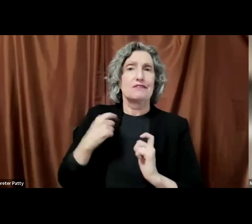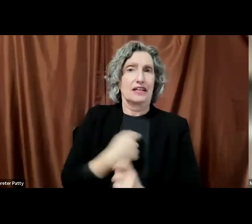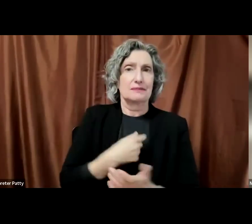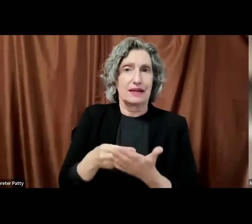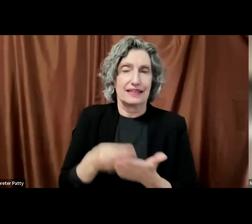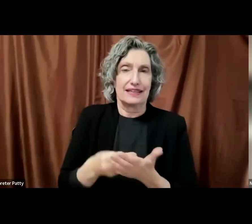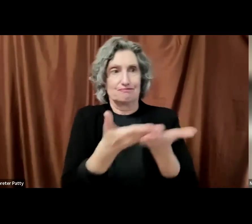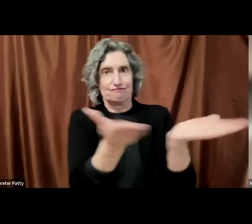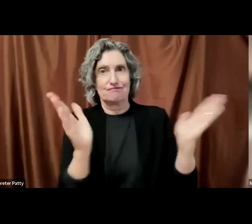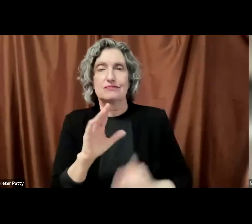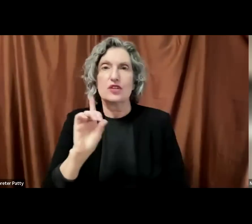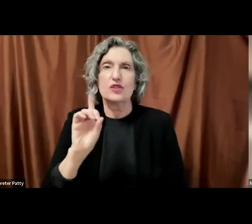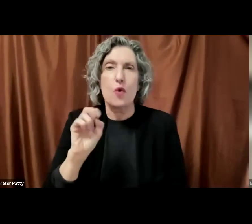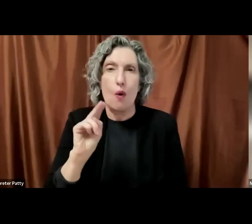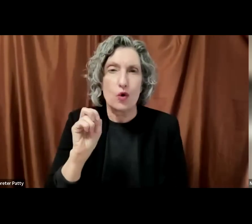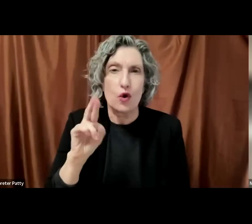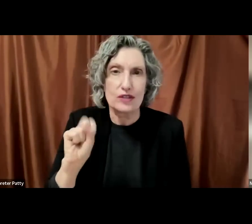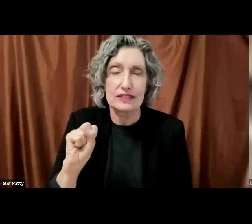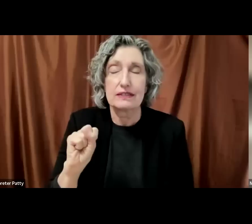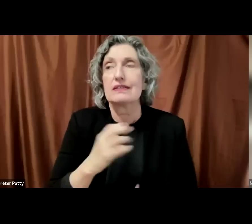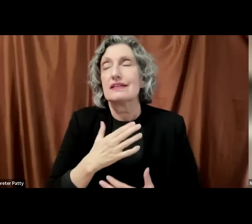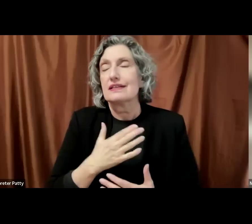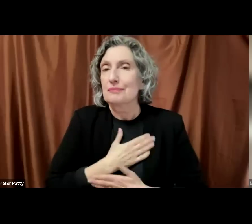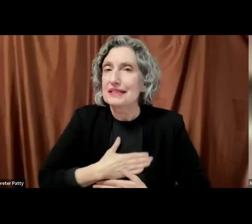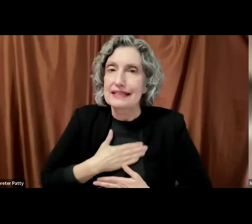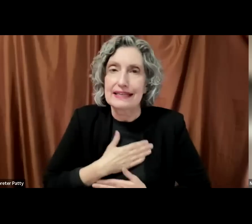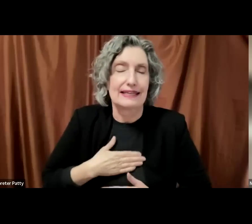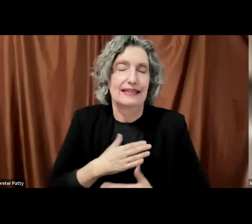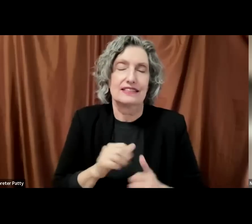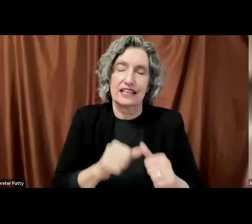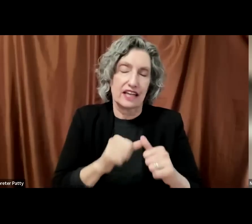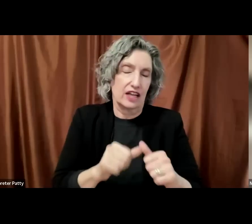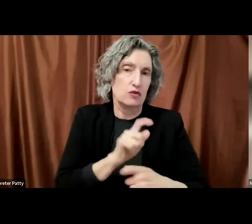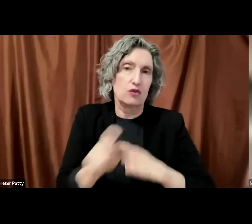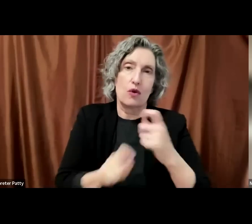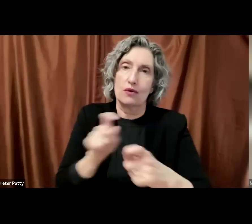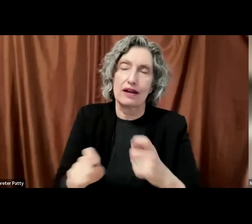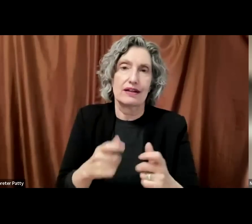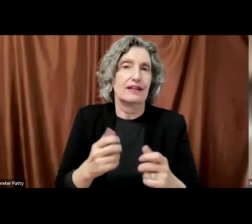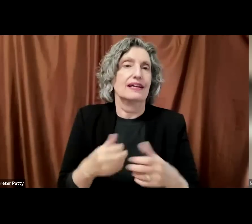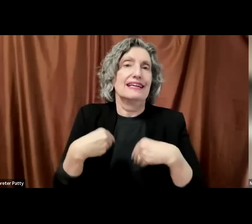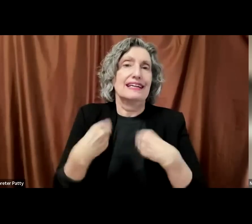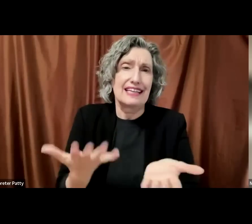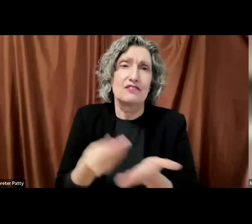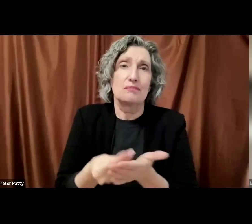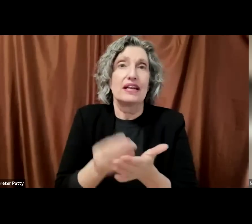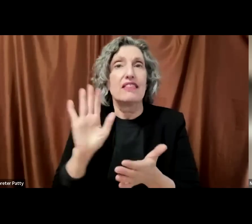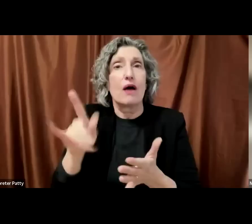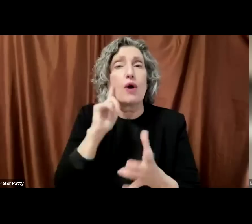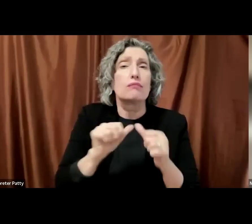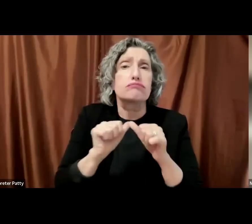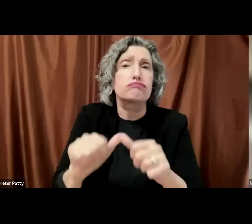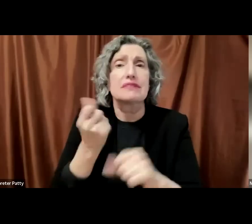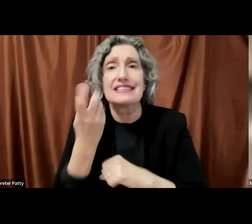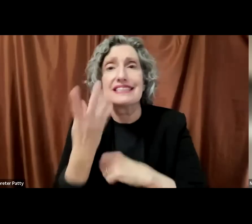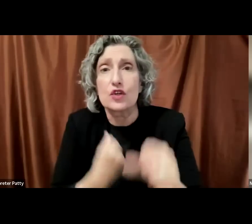this, but please continue to give general operating dollars, multi-year grants, and support capacity building for nonprofits. We know